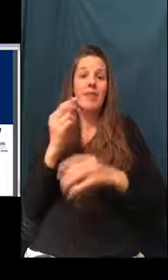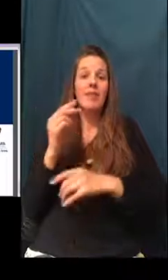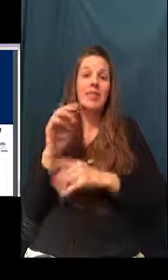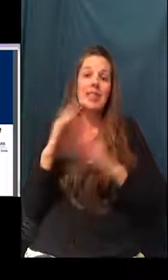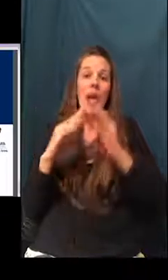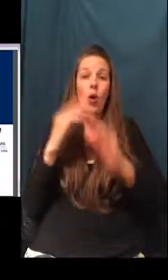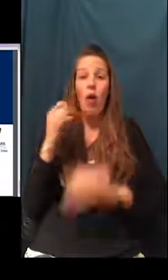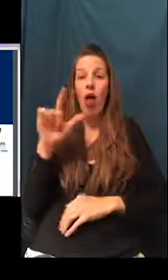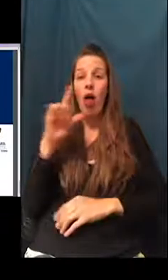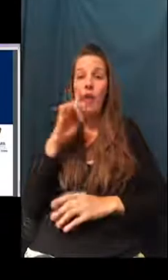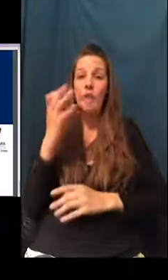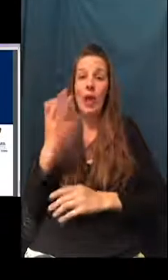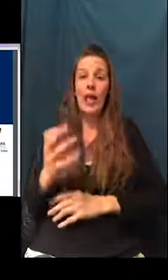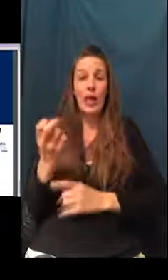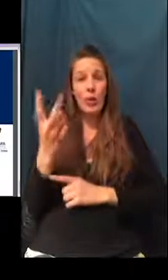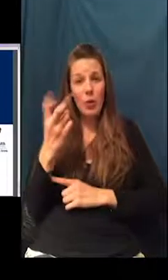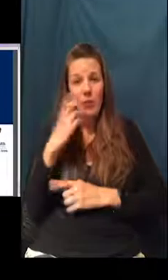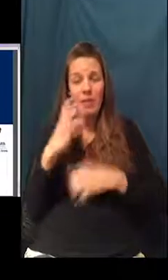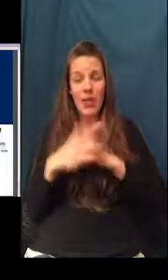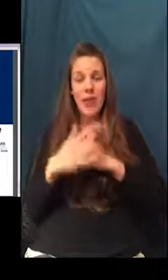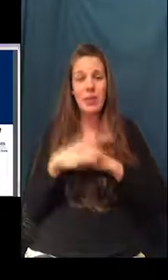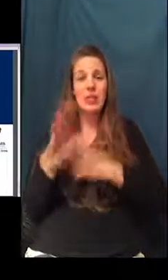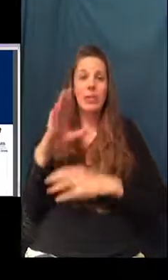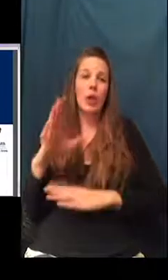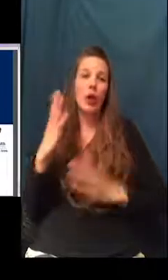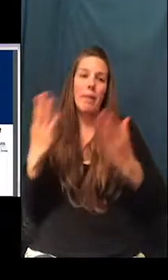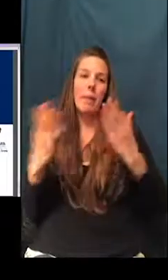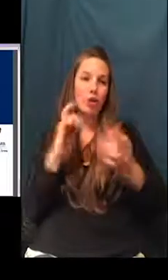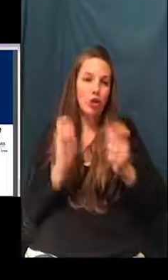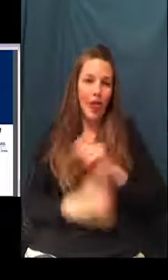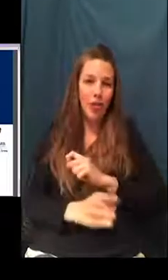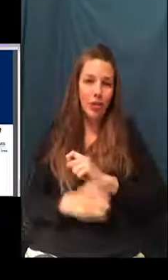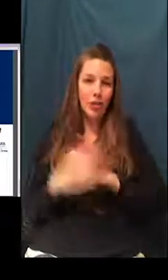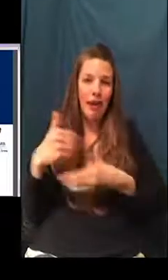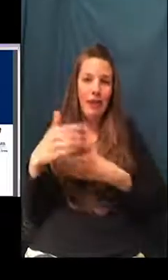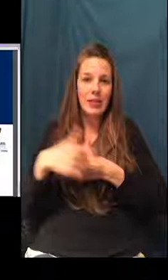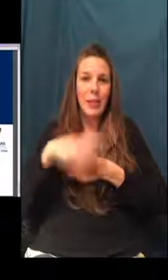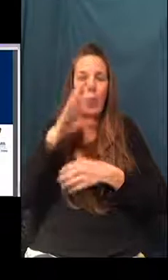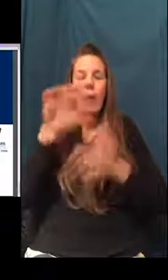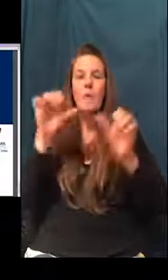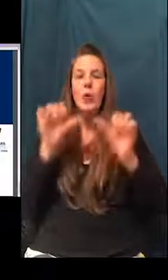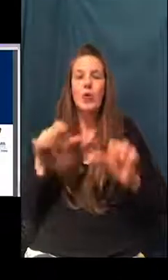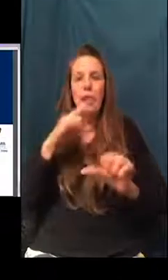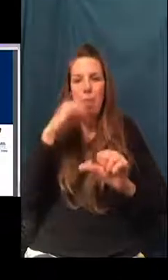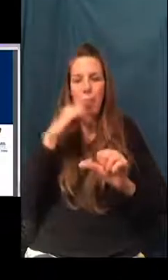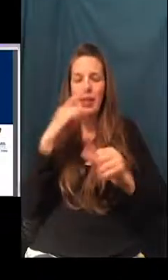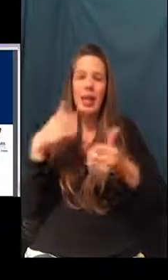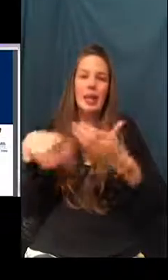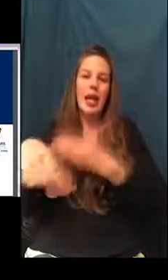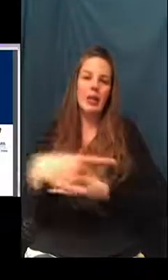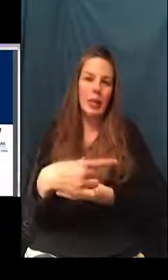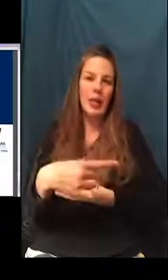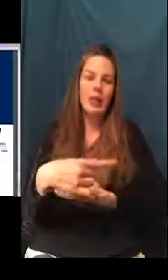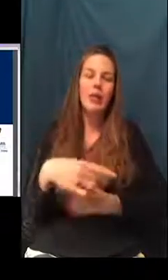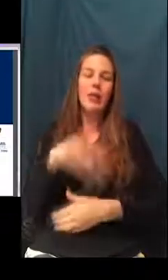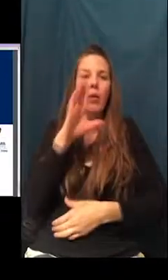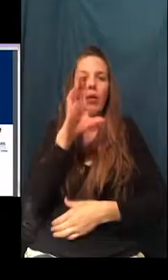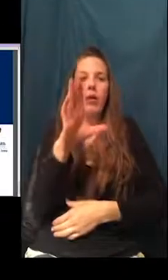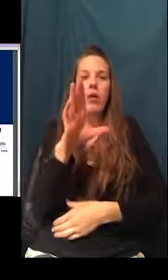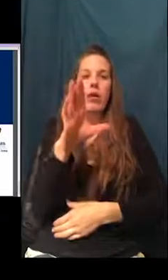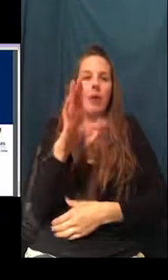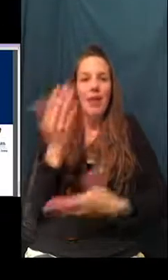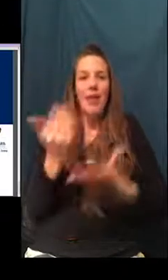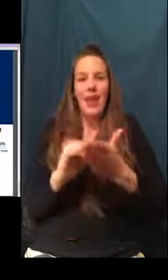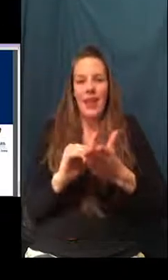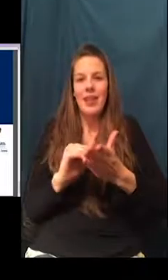at noon, but due to the availability of speakers, this may change, but we will post this publicly early next week. Once